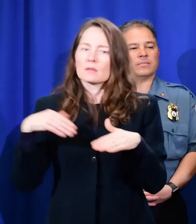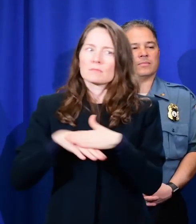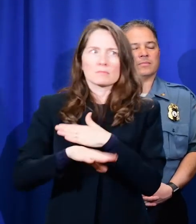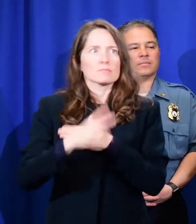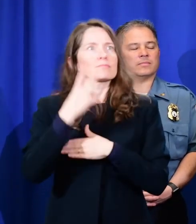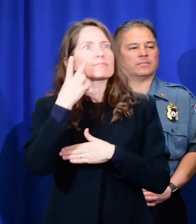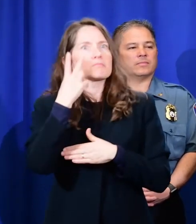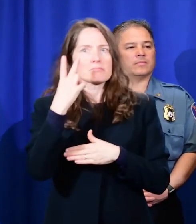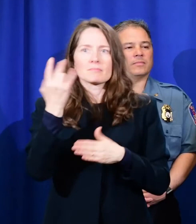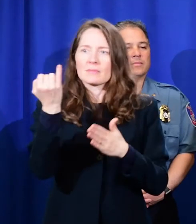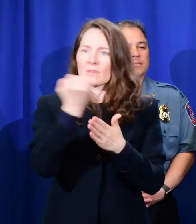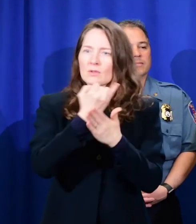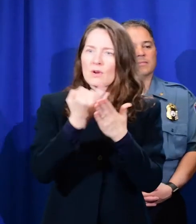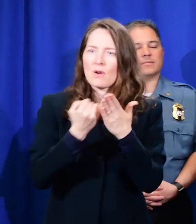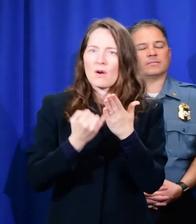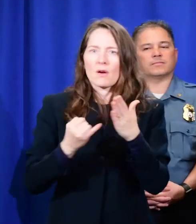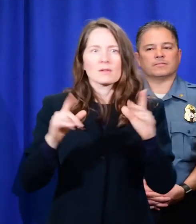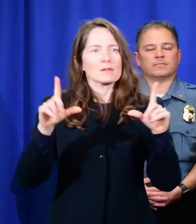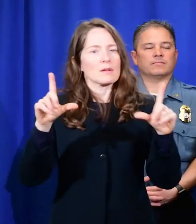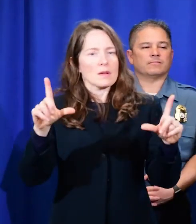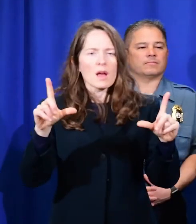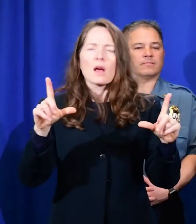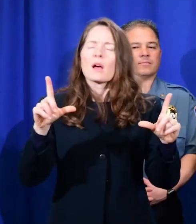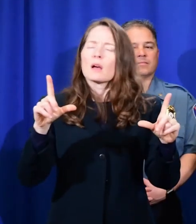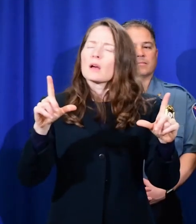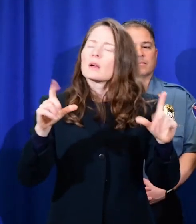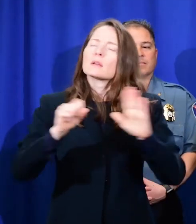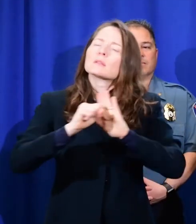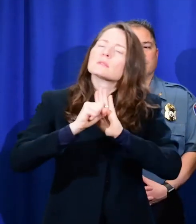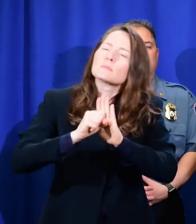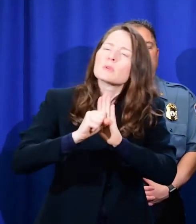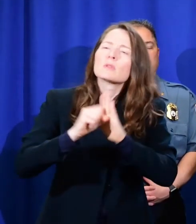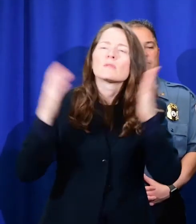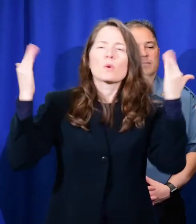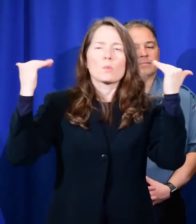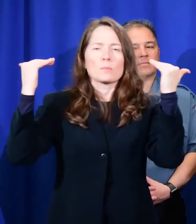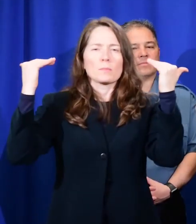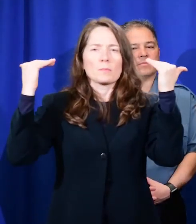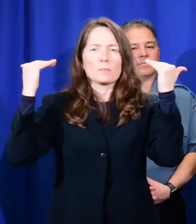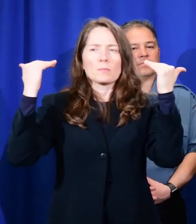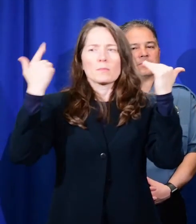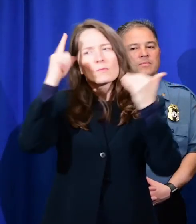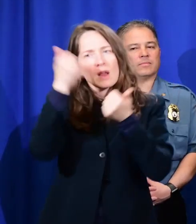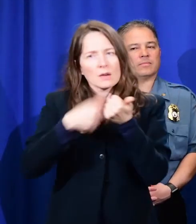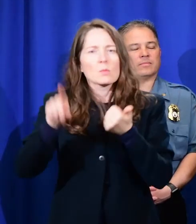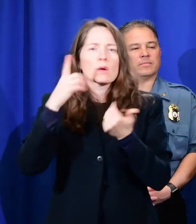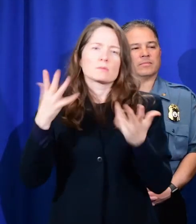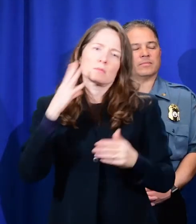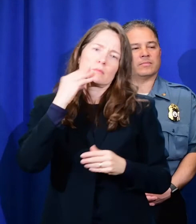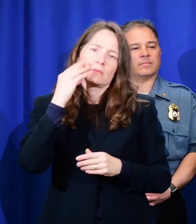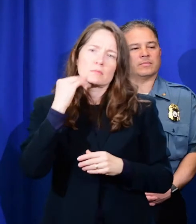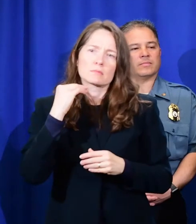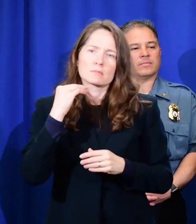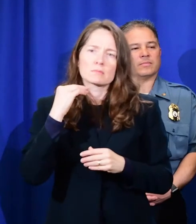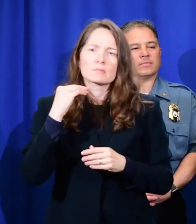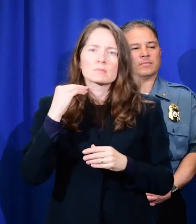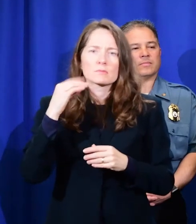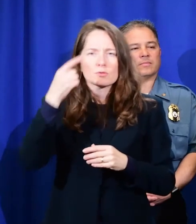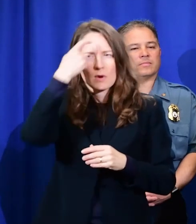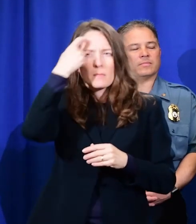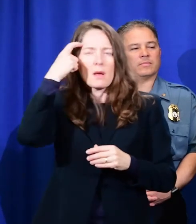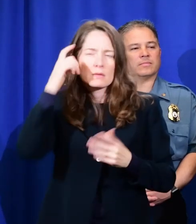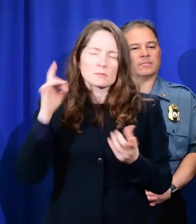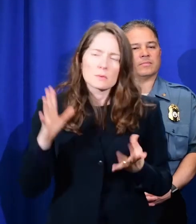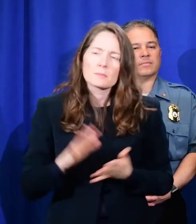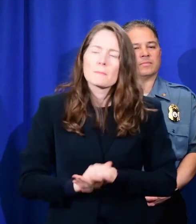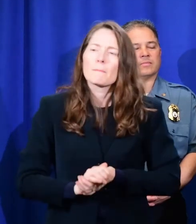this piece of art that signifies the hope and the healing for all that have been victimized. We are so grateful to the vision of those who created